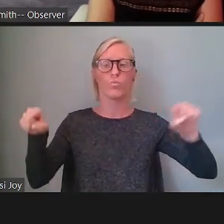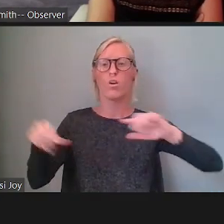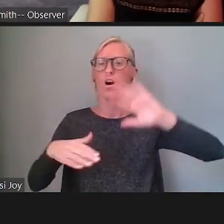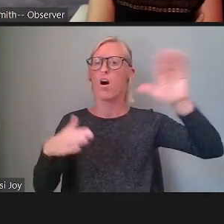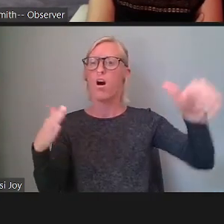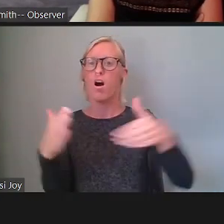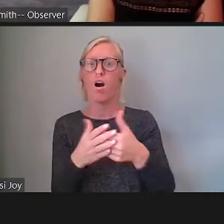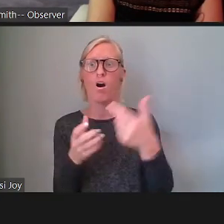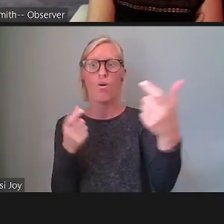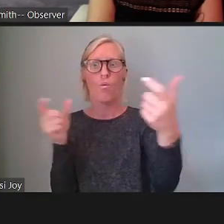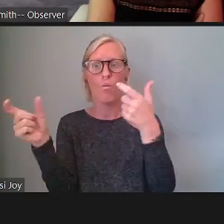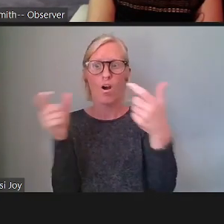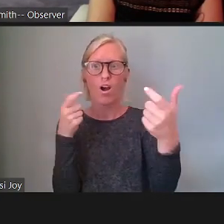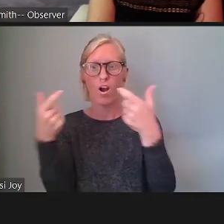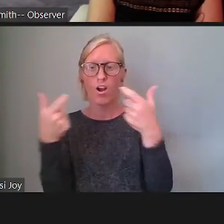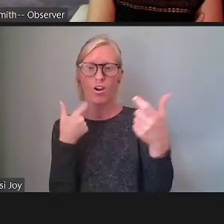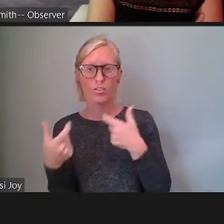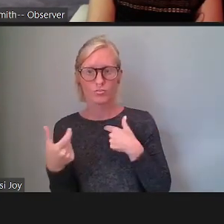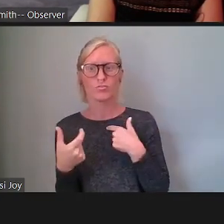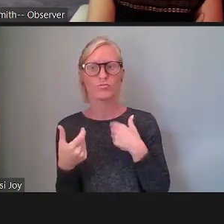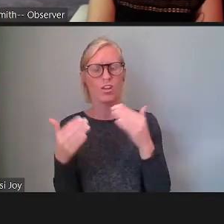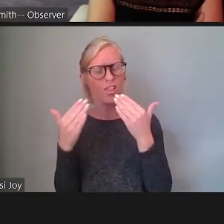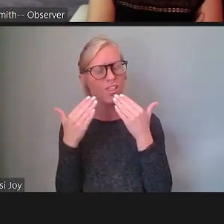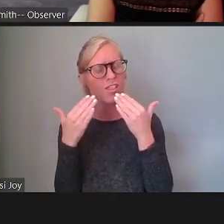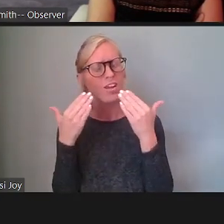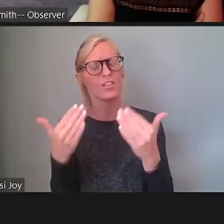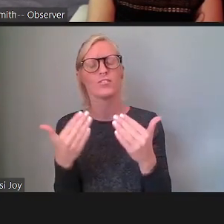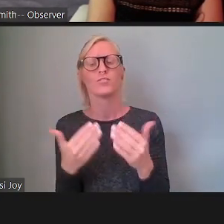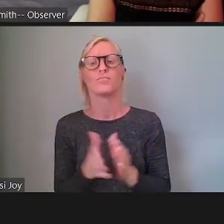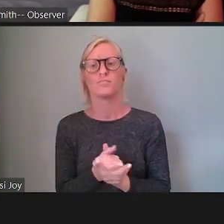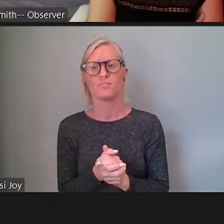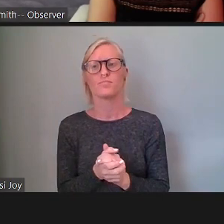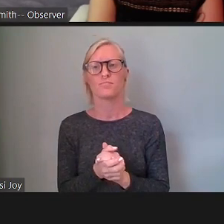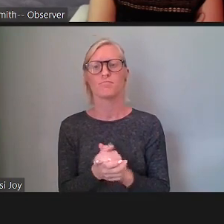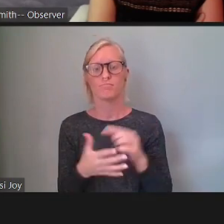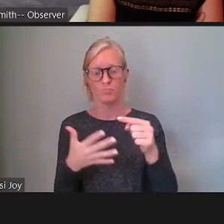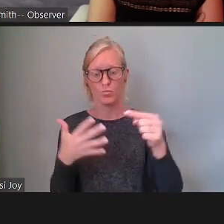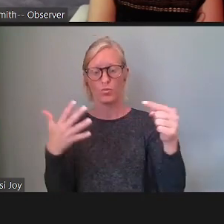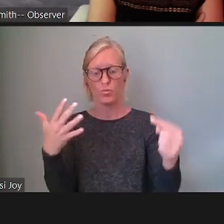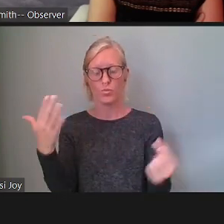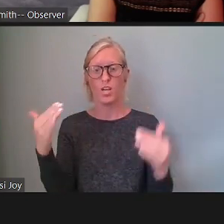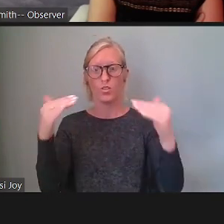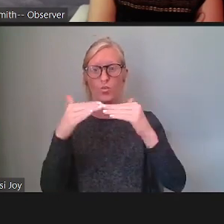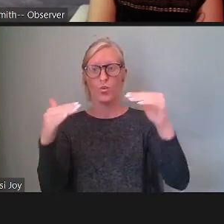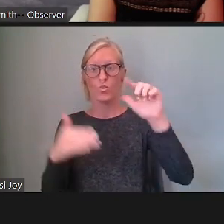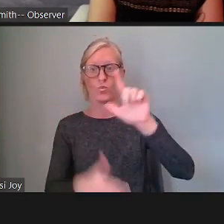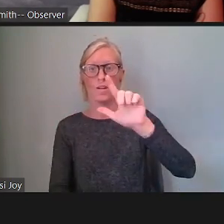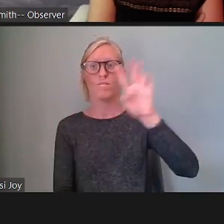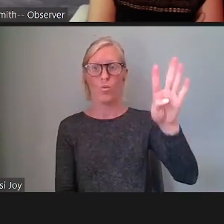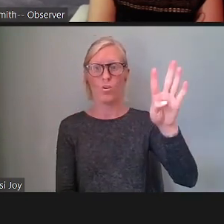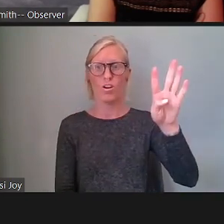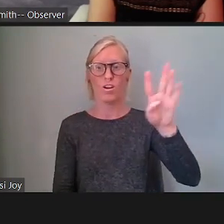South Africa, Jamaica, Namibia, Uganda, Pakistan, Cambodia, and many more.